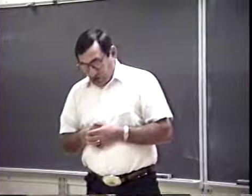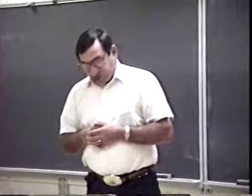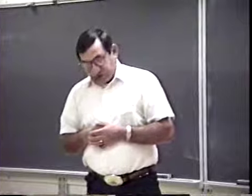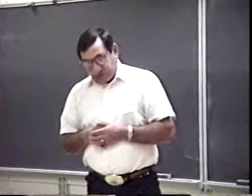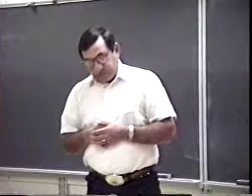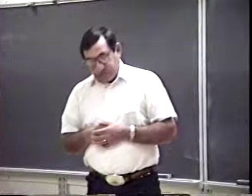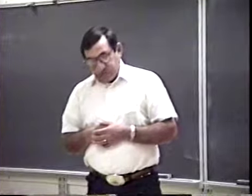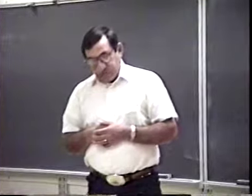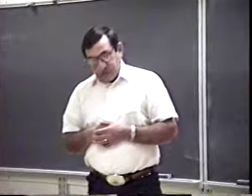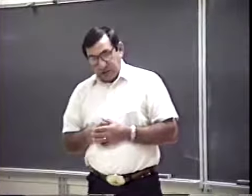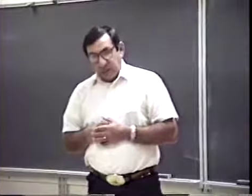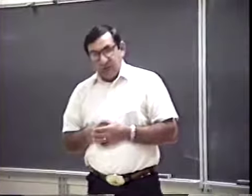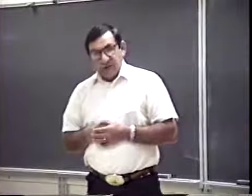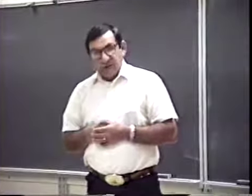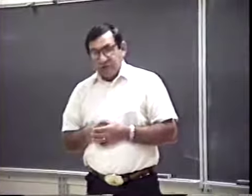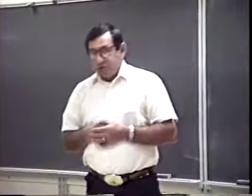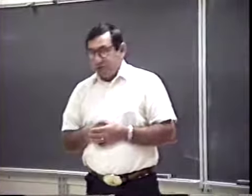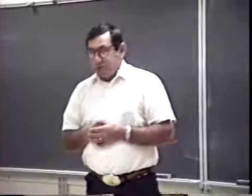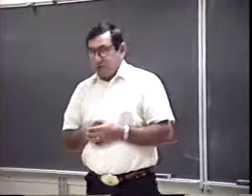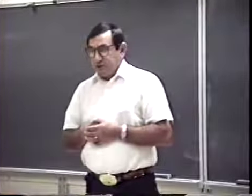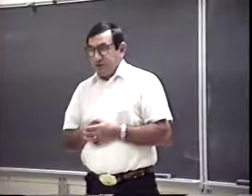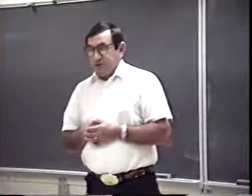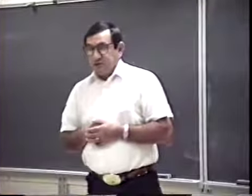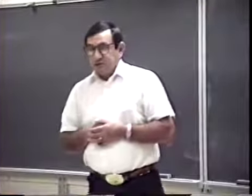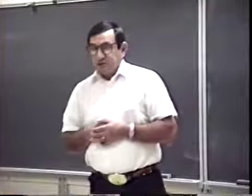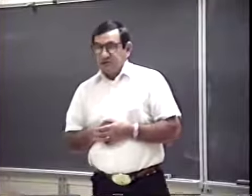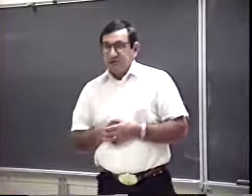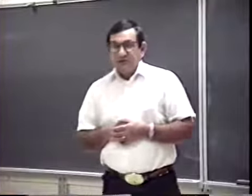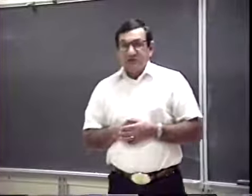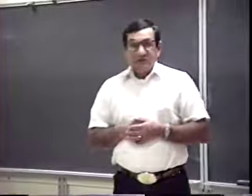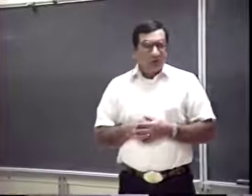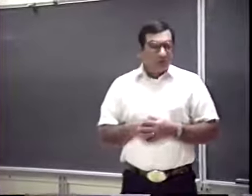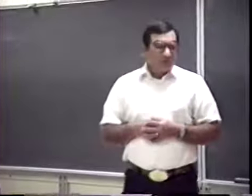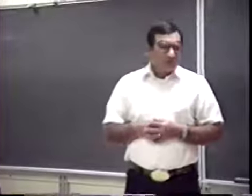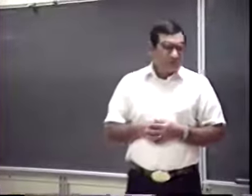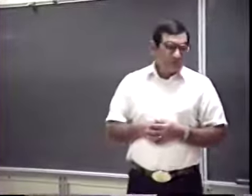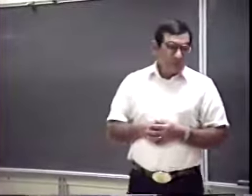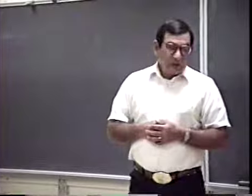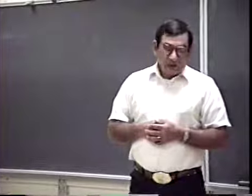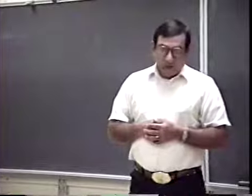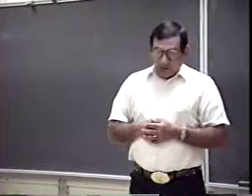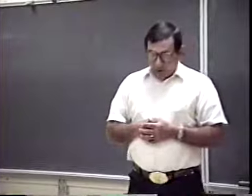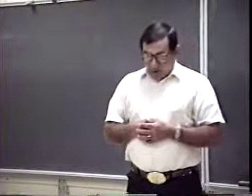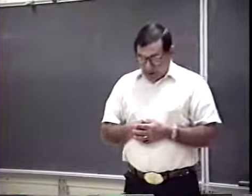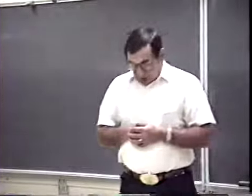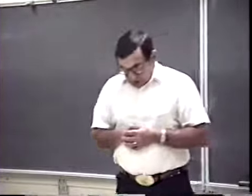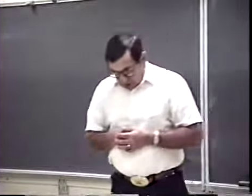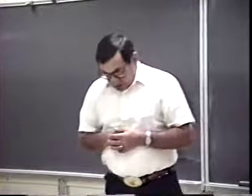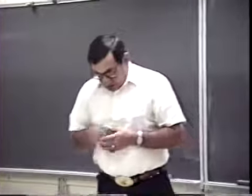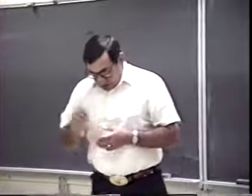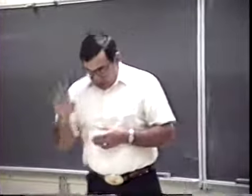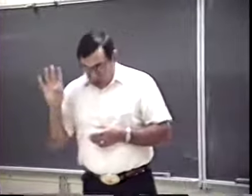warriors were not strong enough to get what they were asked to get to save their people. Had his head down, and the fourth